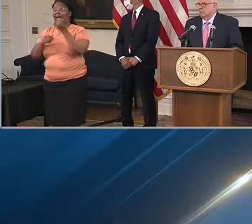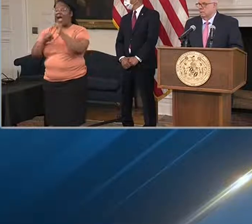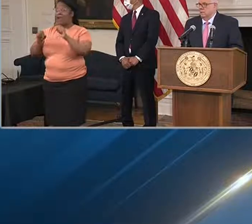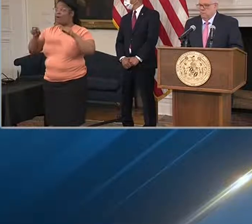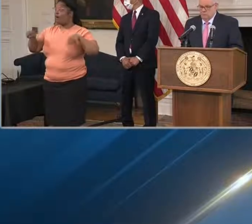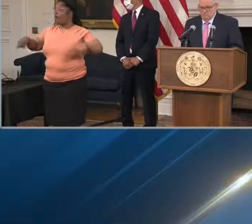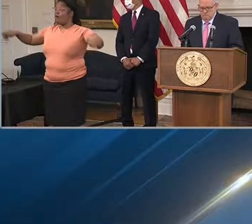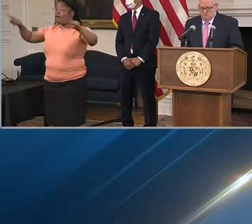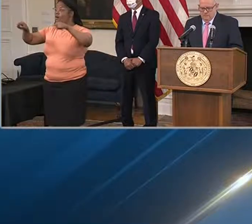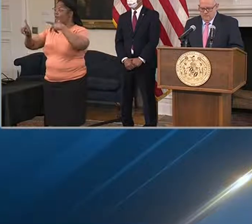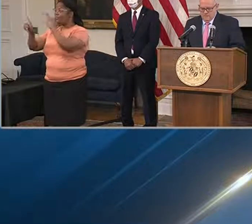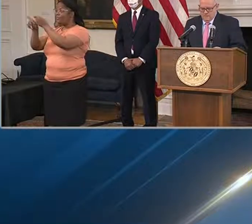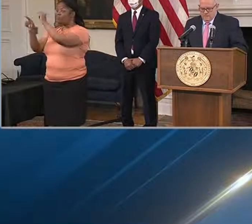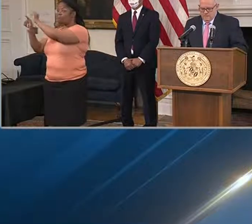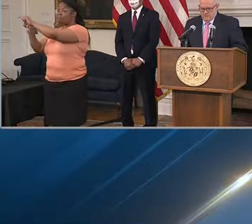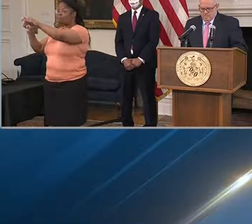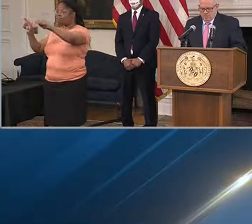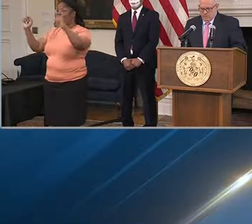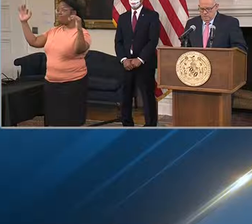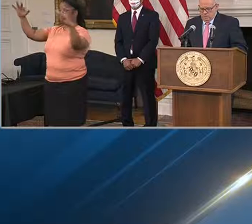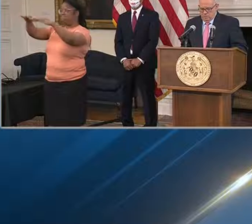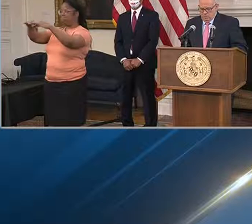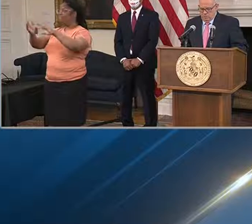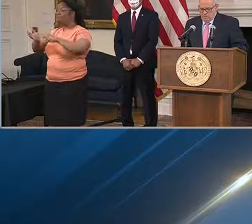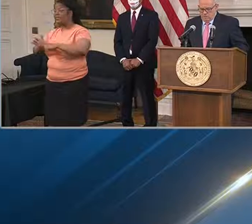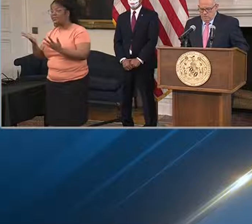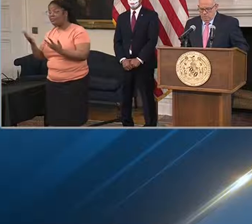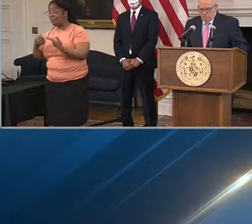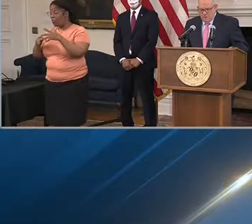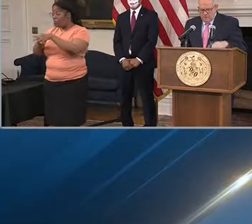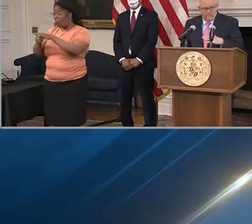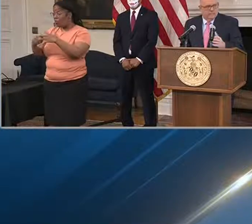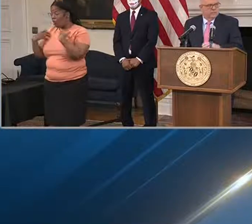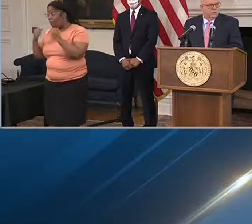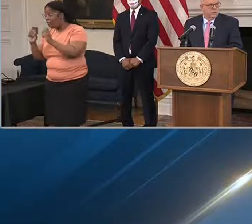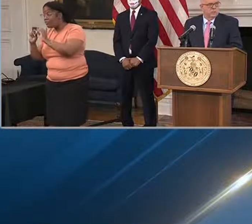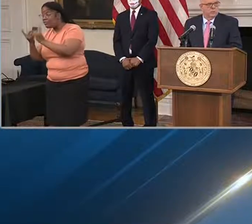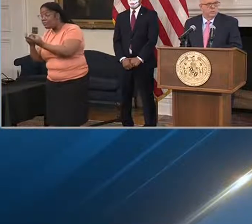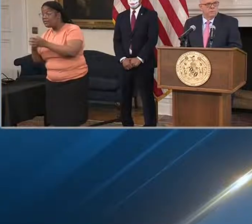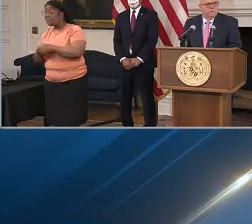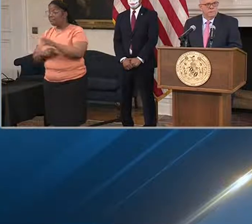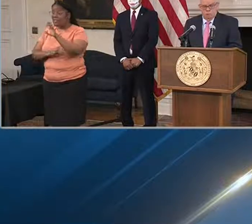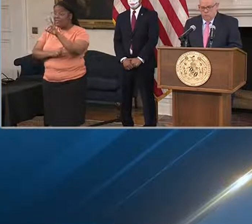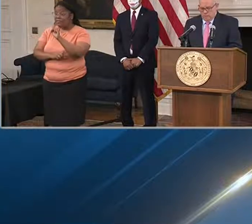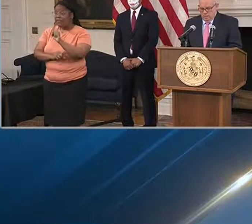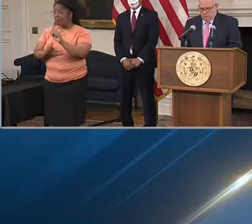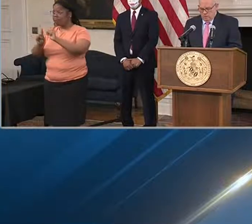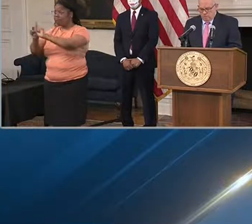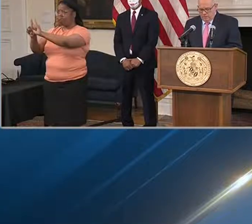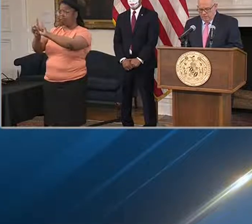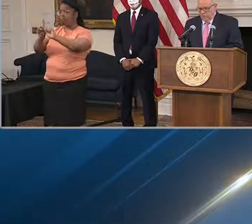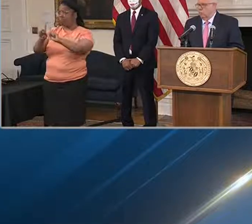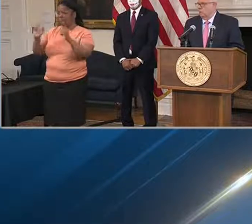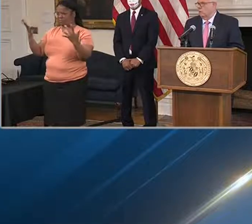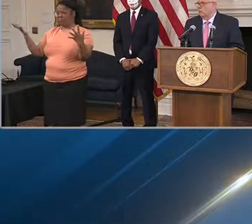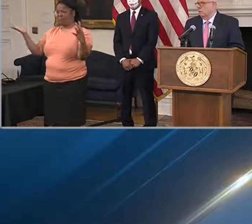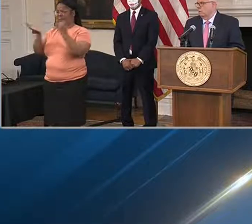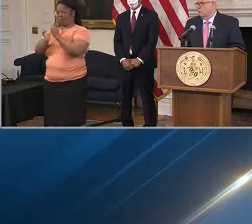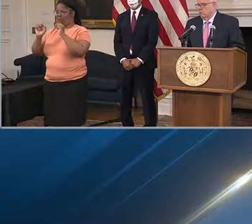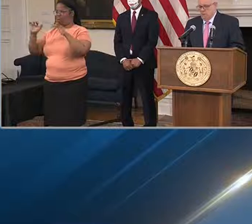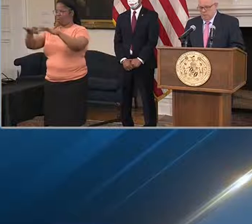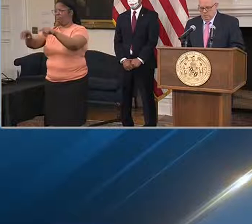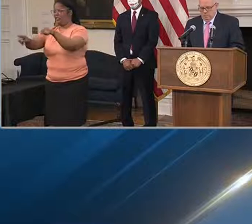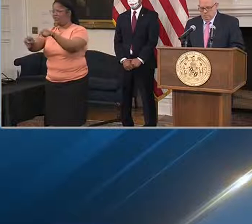16 years of age and older. Appointments for any remaining individuals in Phase 1 or Phase